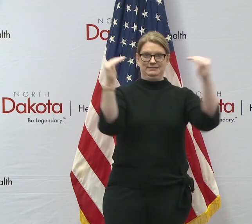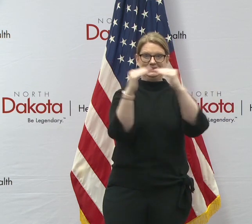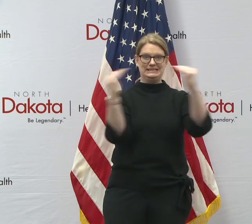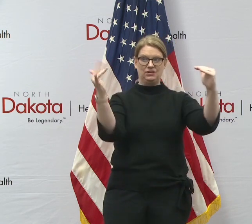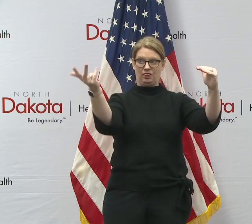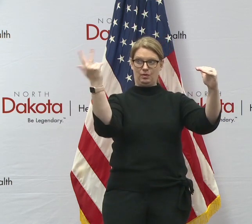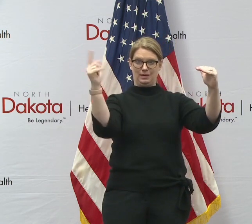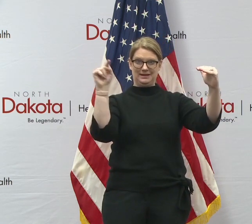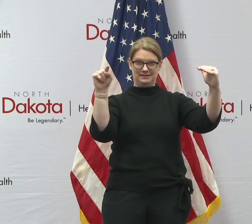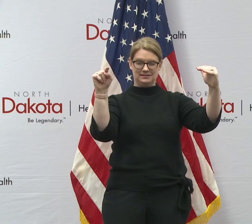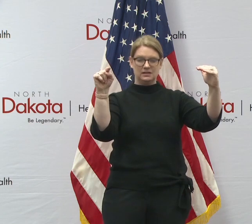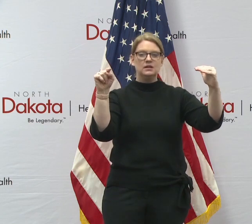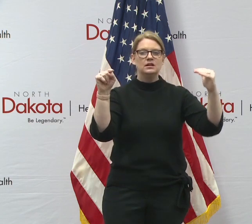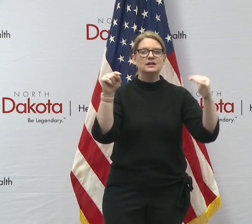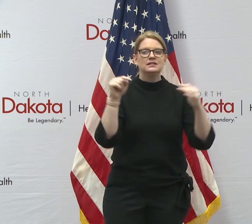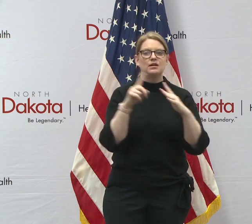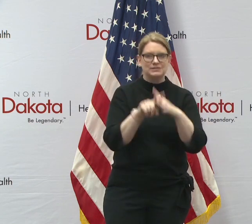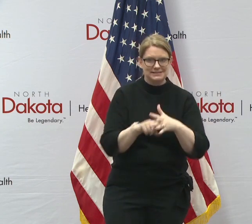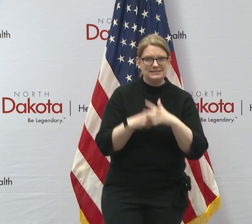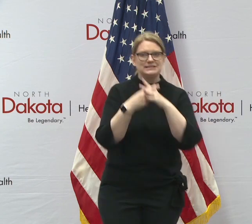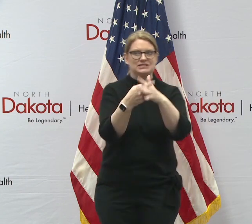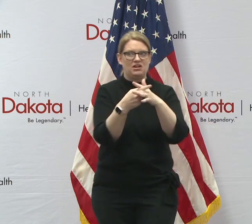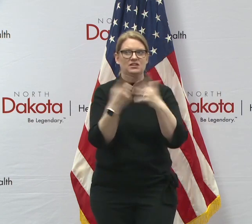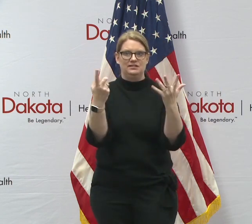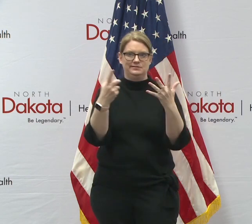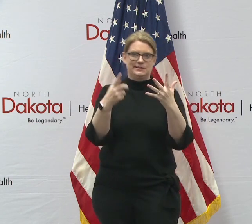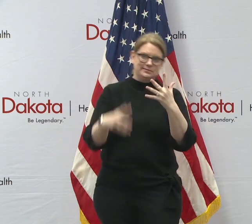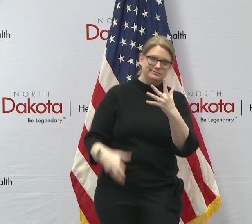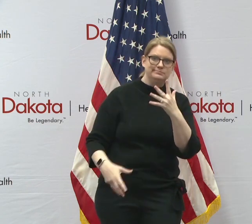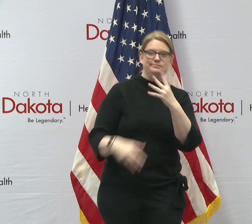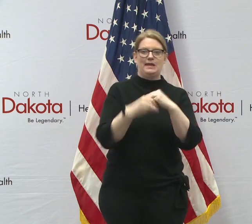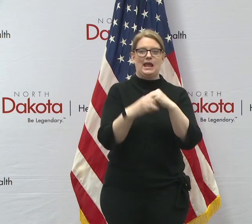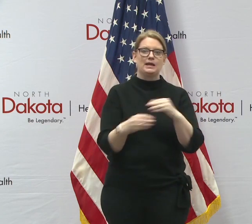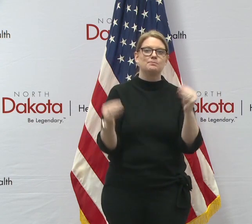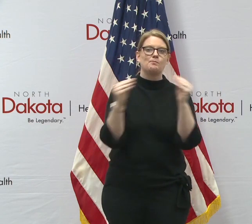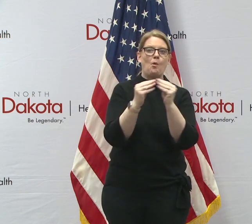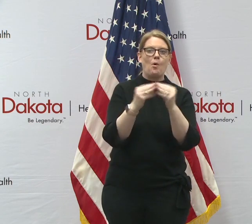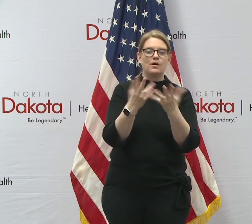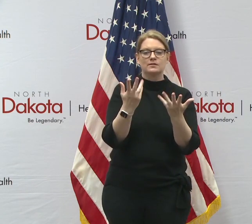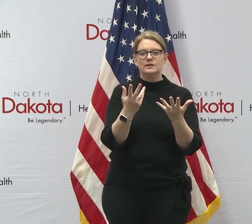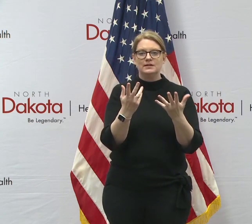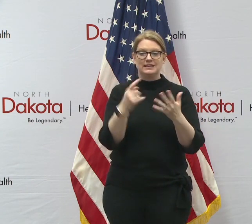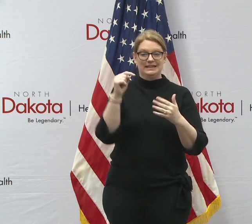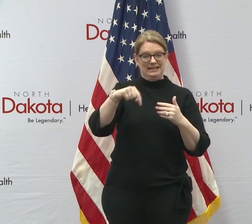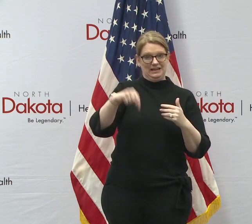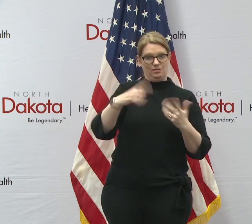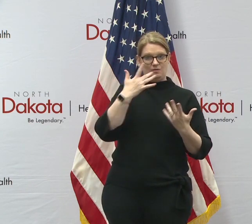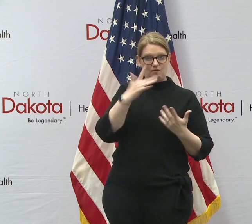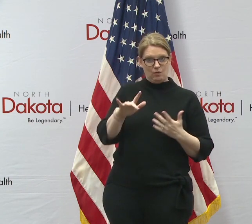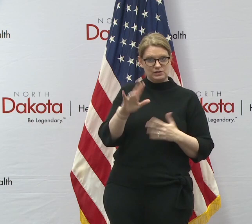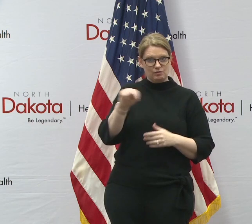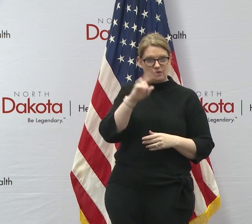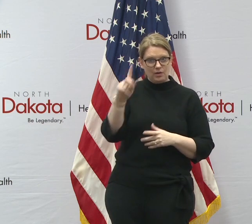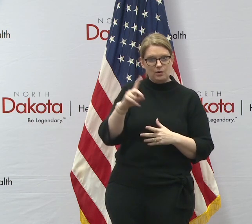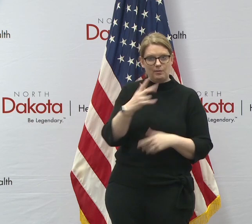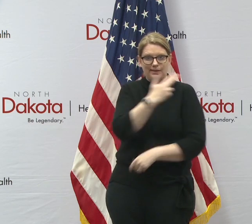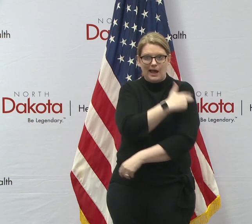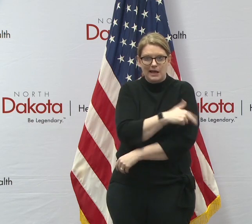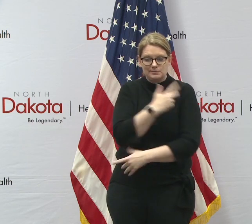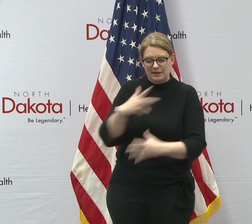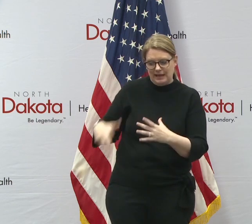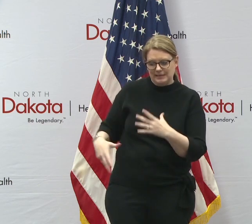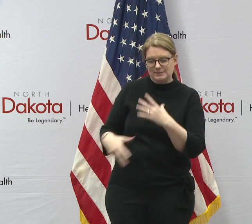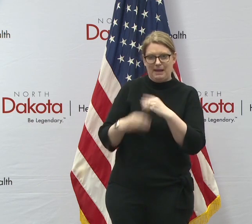is when we're actually bringing online capacity that doesn't exactly exist, but if we're fortunate in North Dakota with our hospital expansions